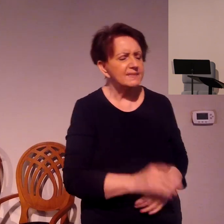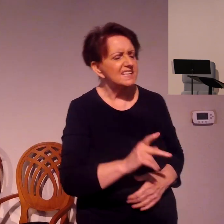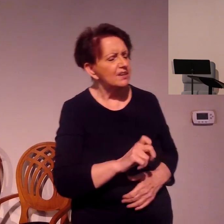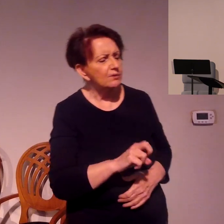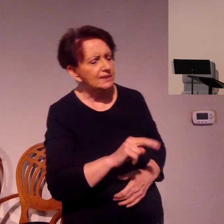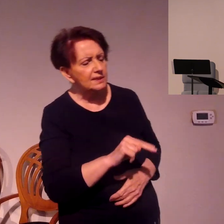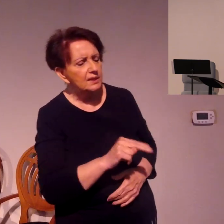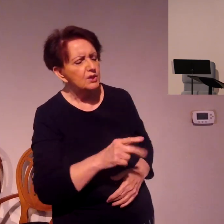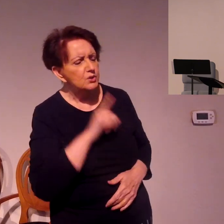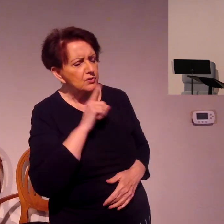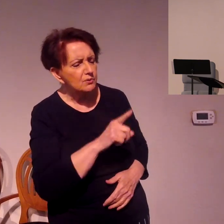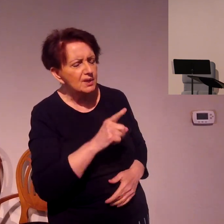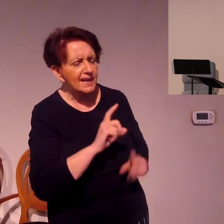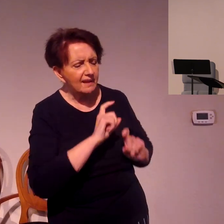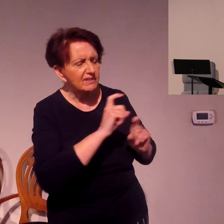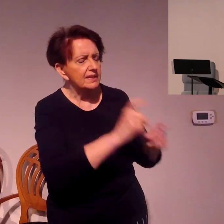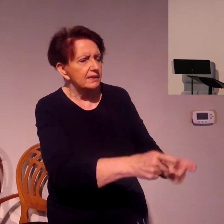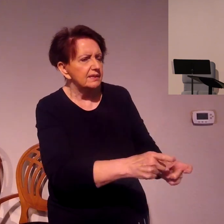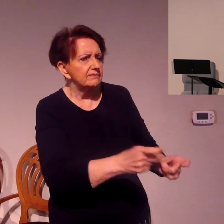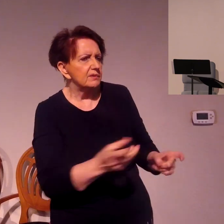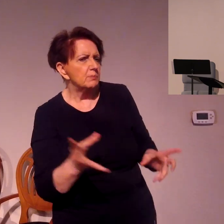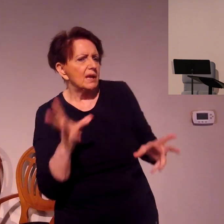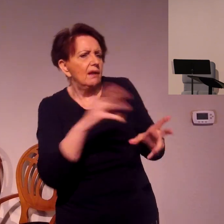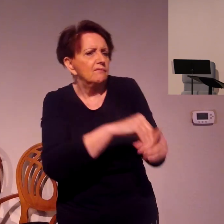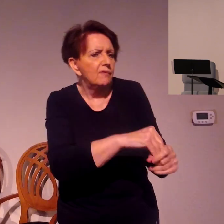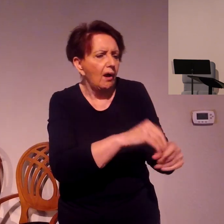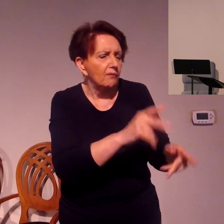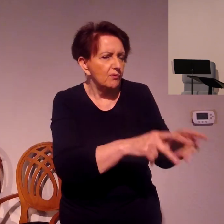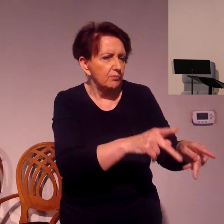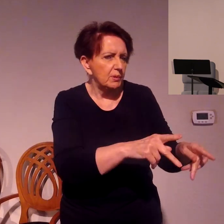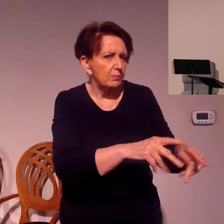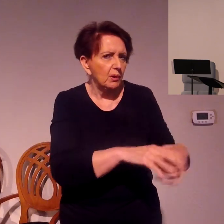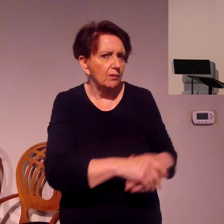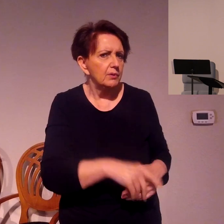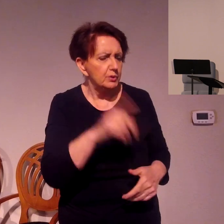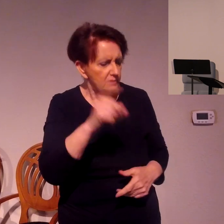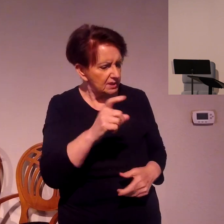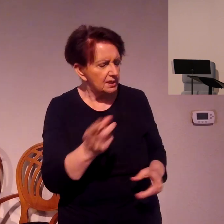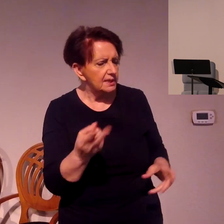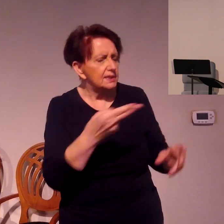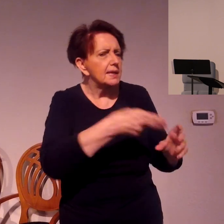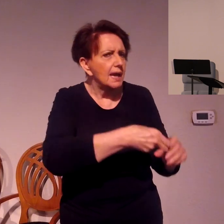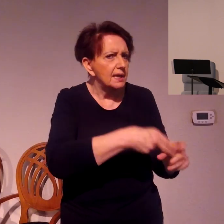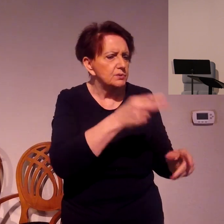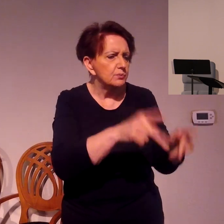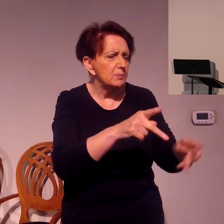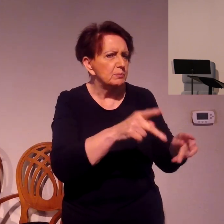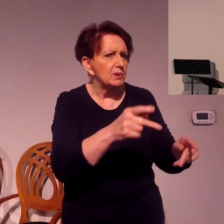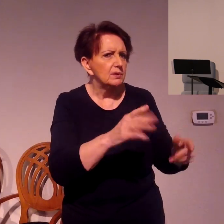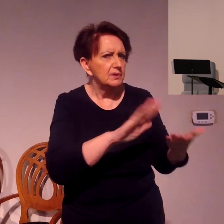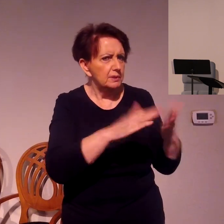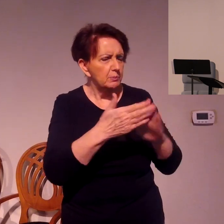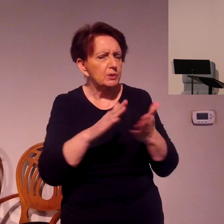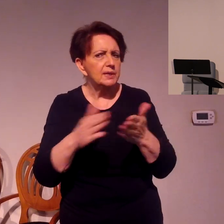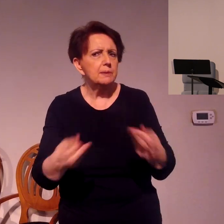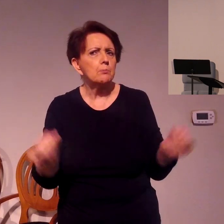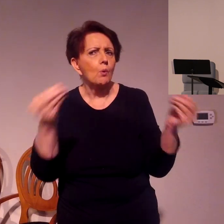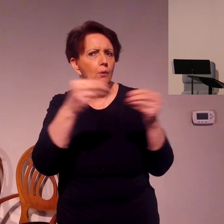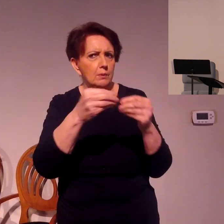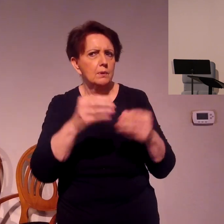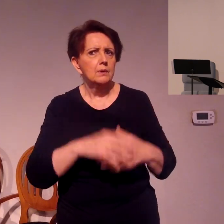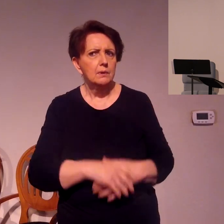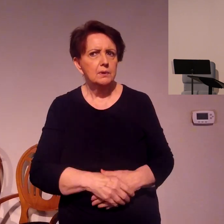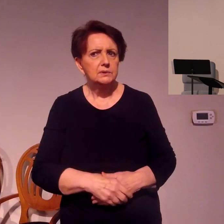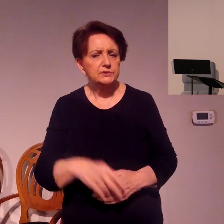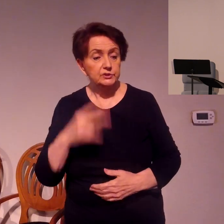really have this gift of engaging with people. You need to engage with the people in our community more." She really